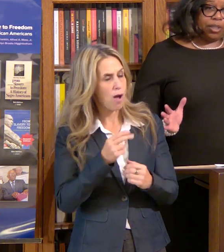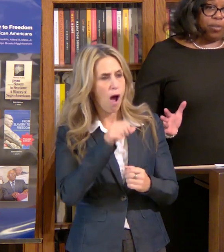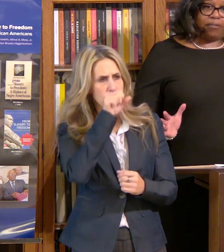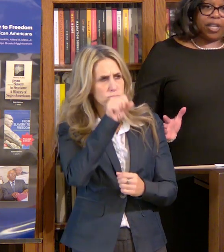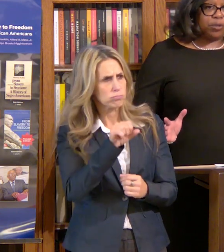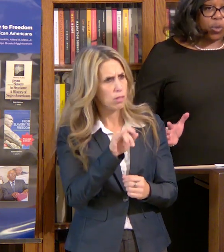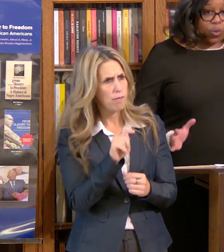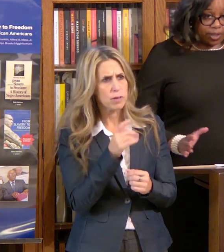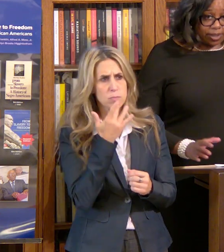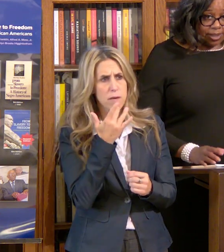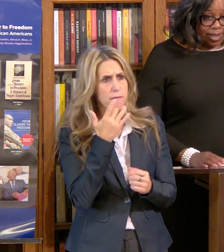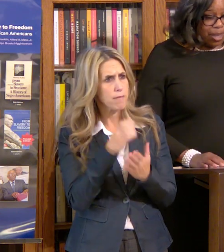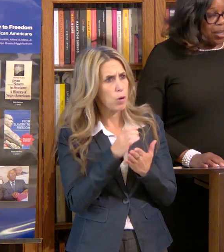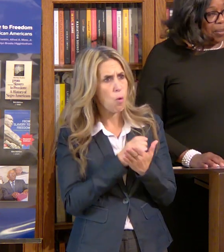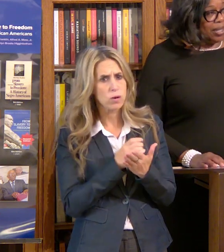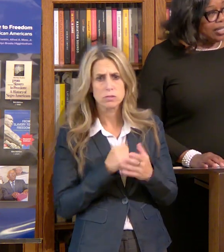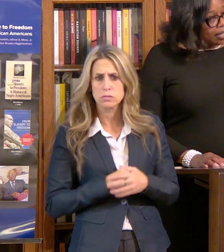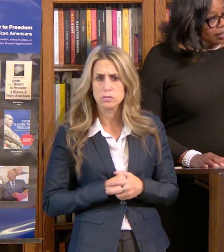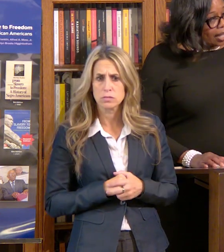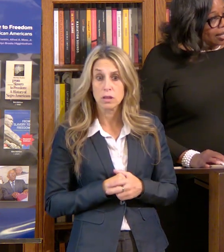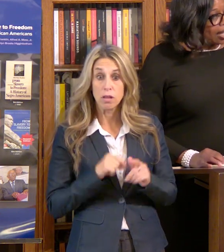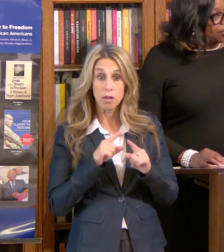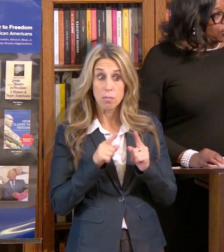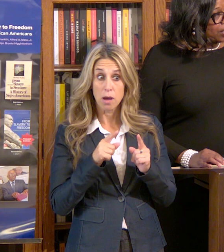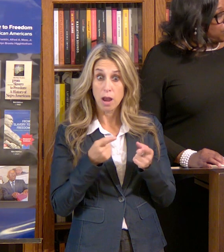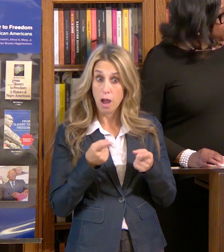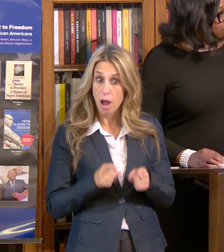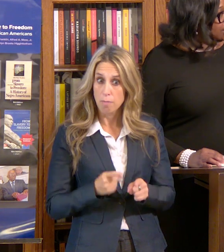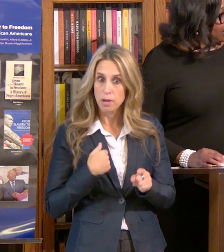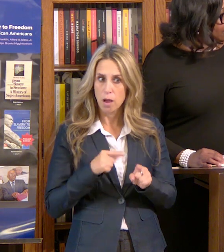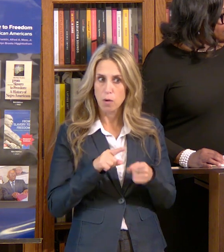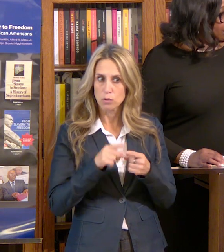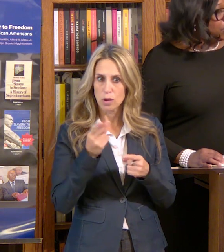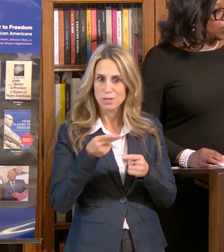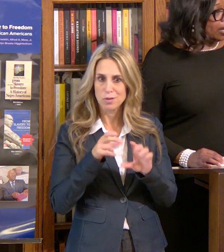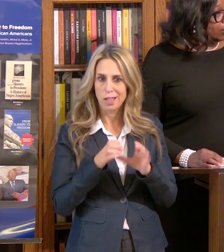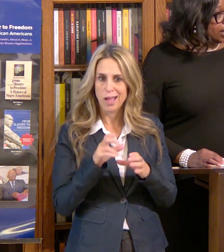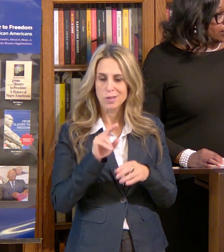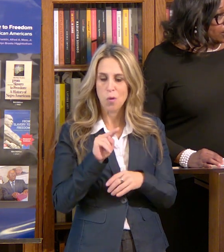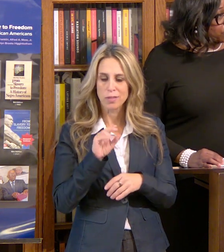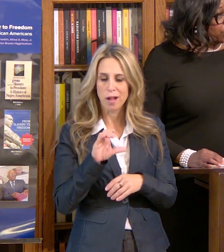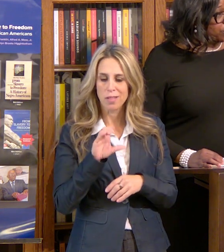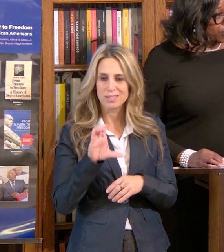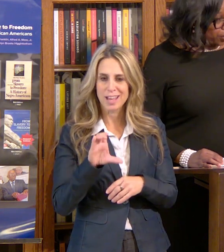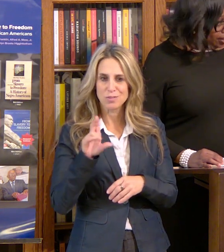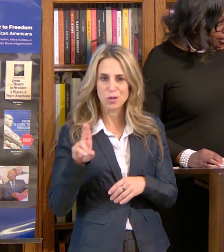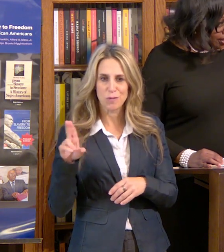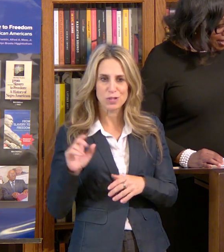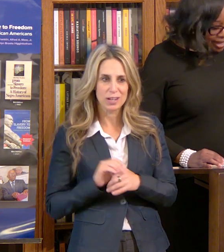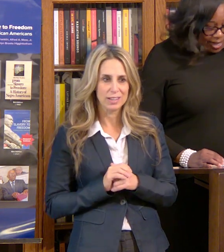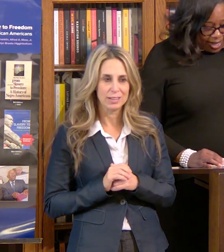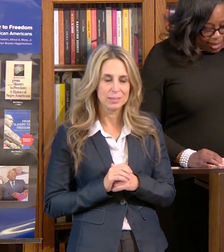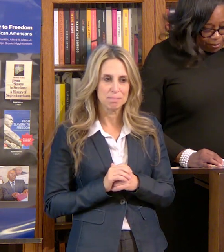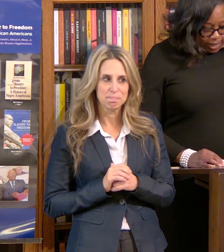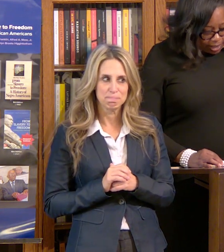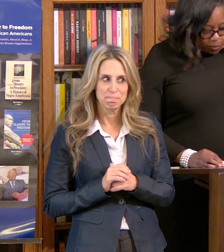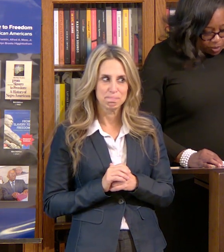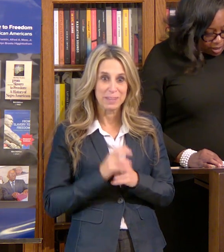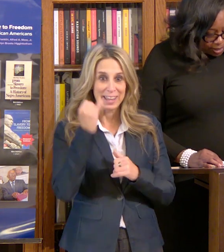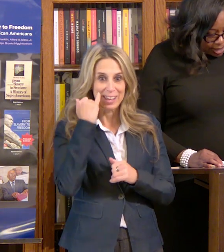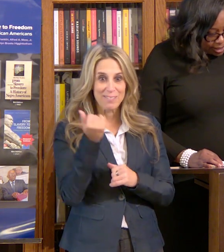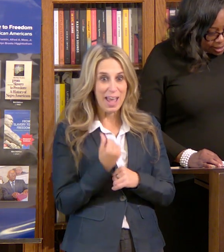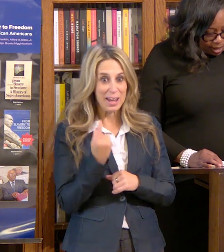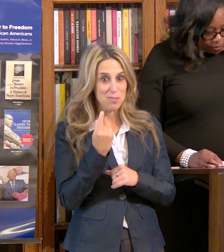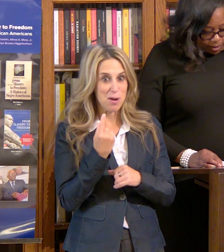loved it that was still my favorite course but then I got to a history class at North Carolina Central University if